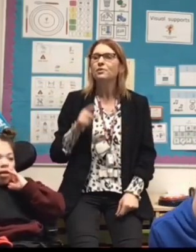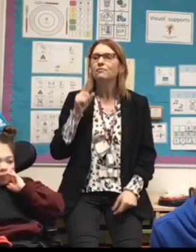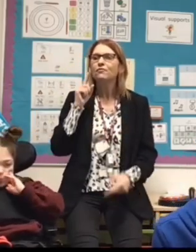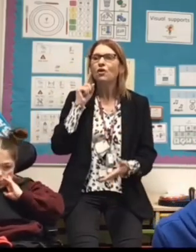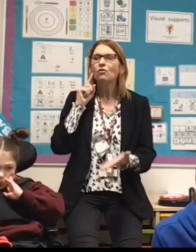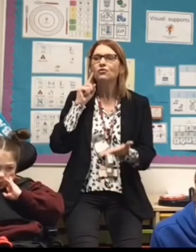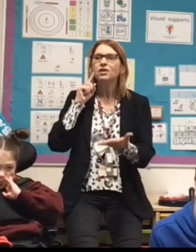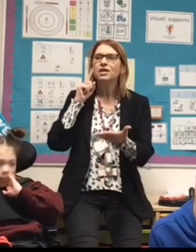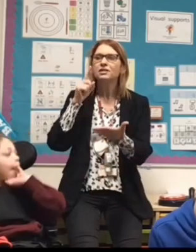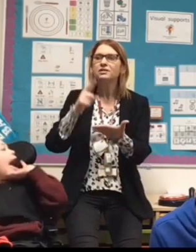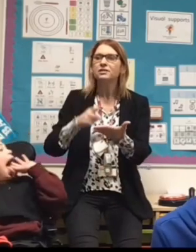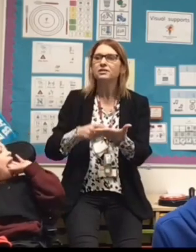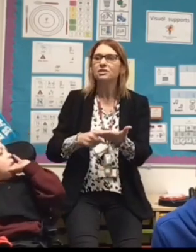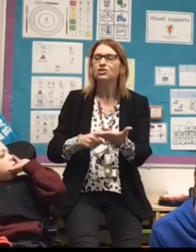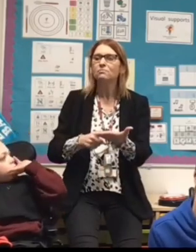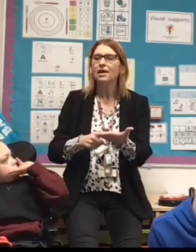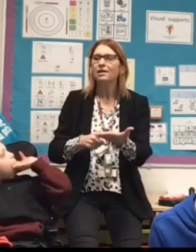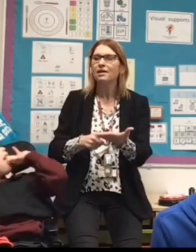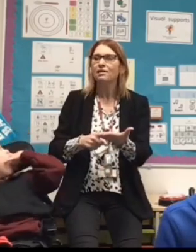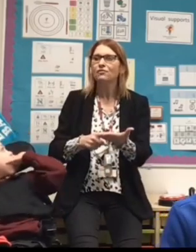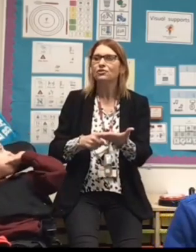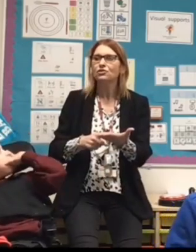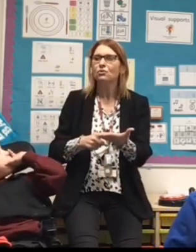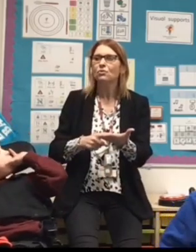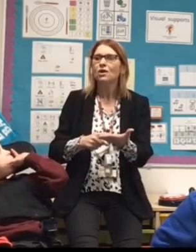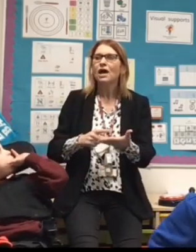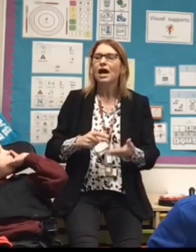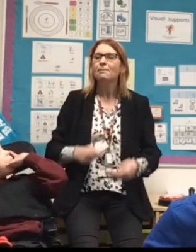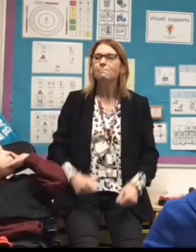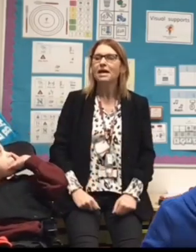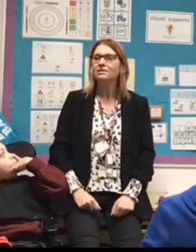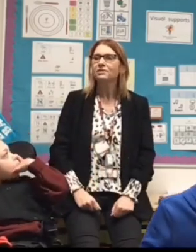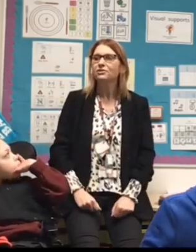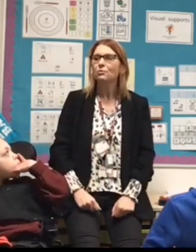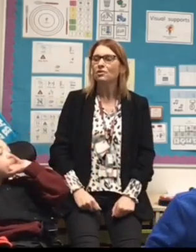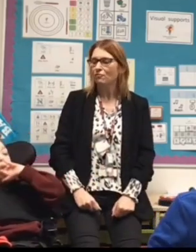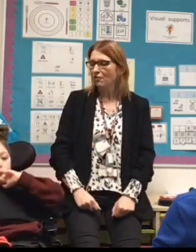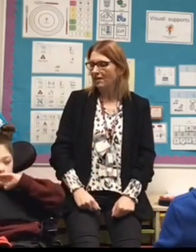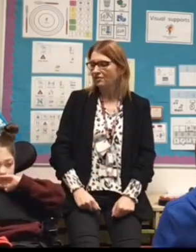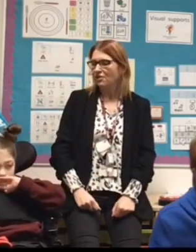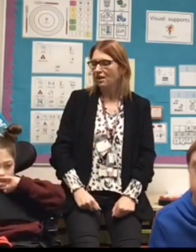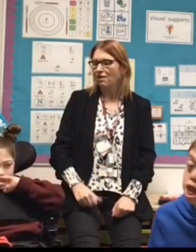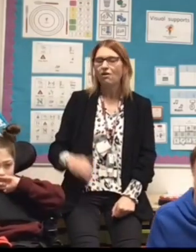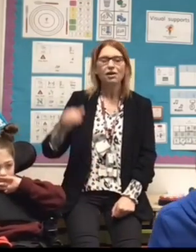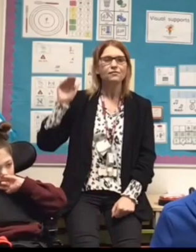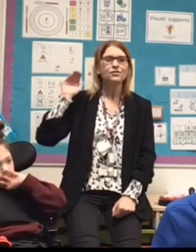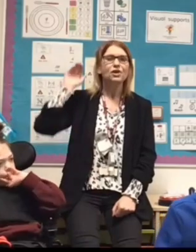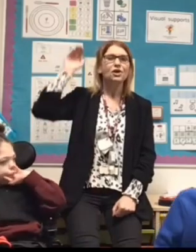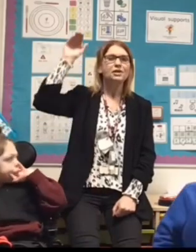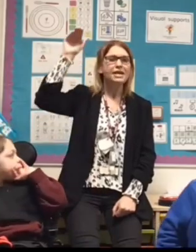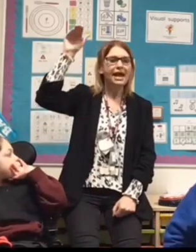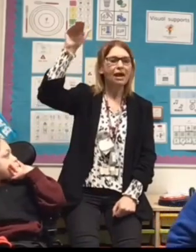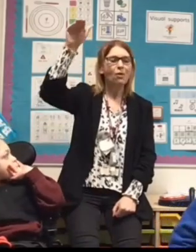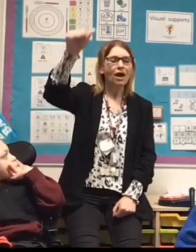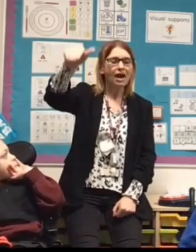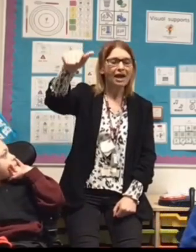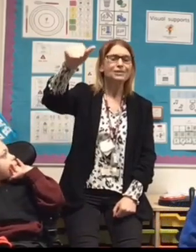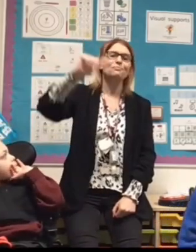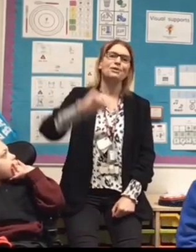be involved in the decision making of the school and matters that will affect their lives now and